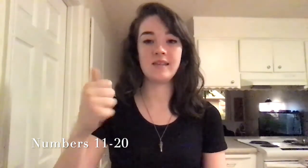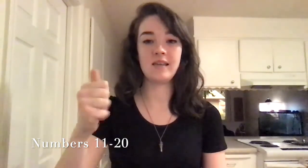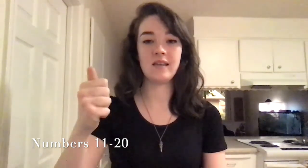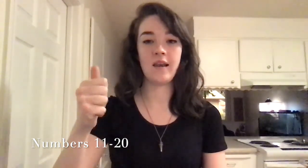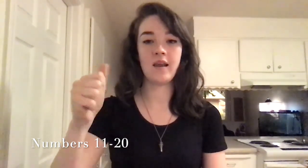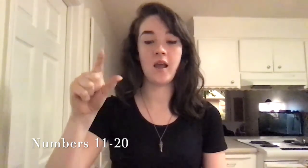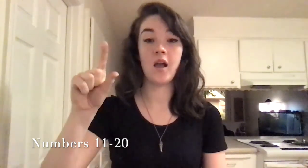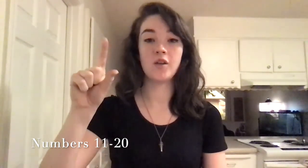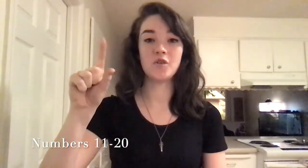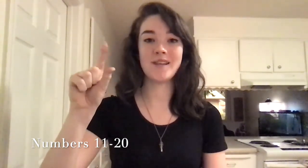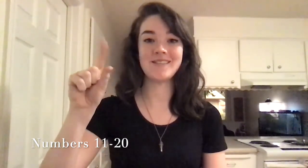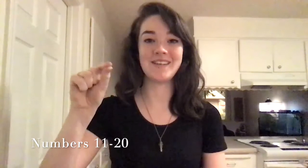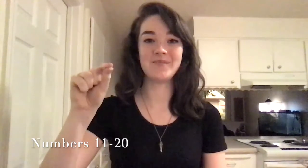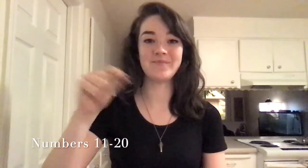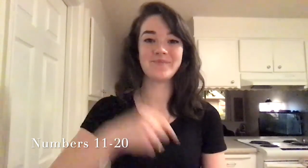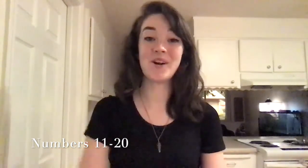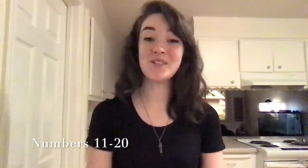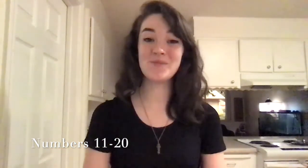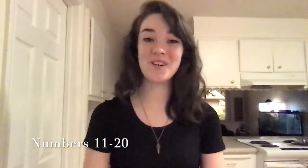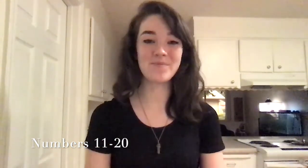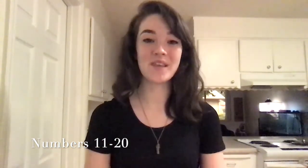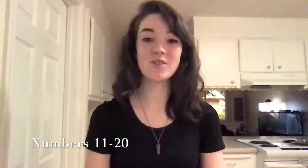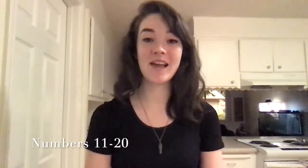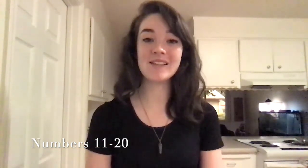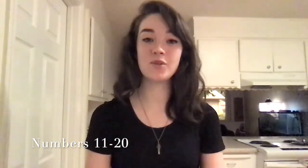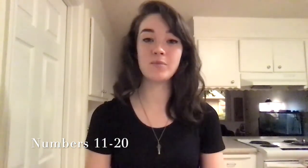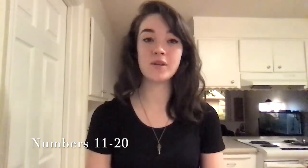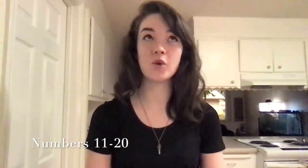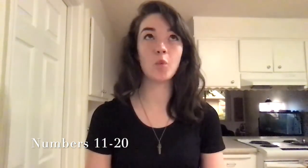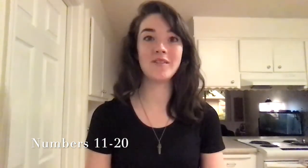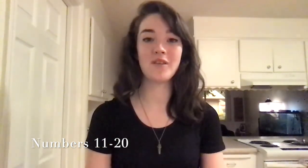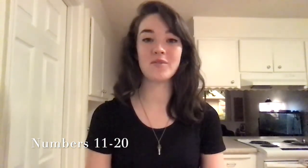19, 20. Awesome job. So that is numbers 1 through